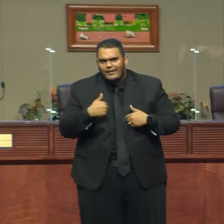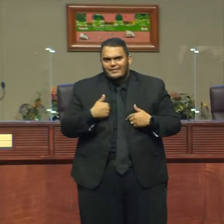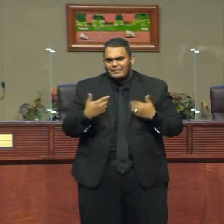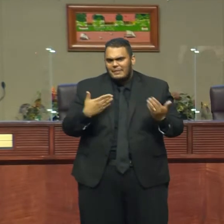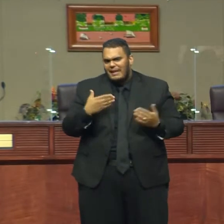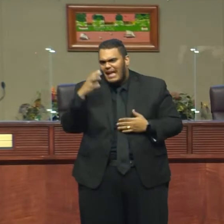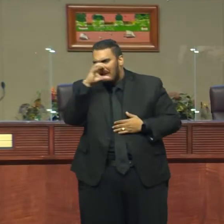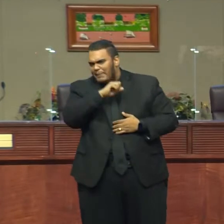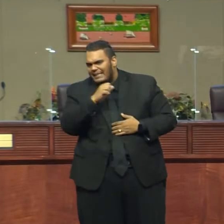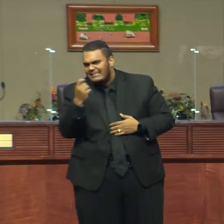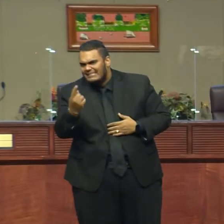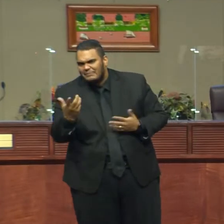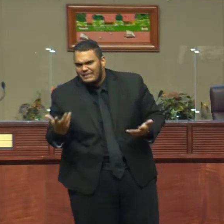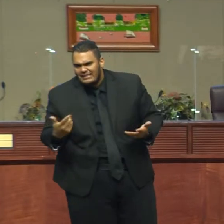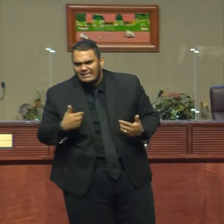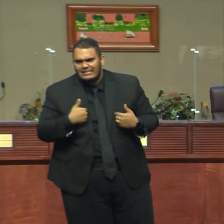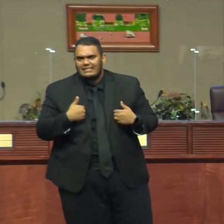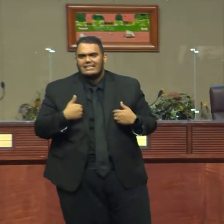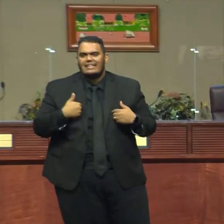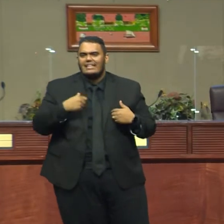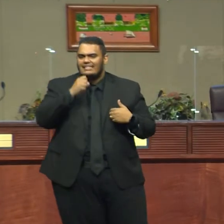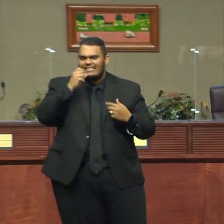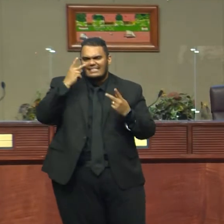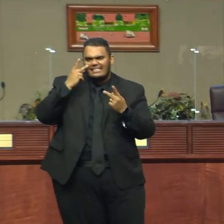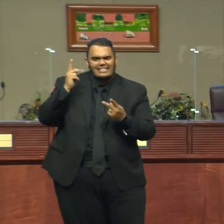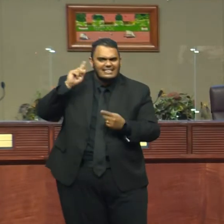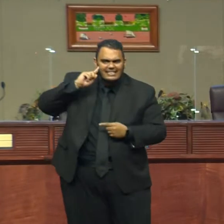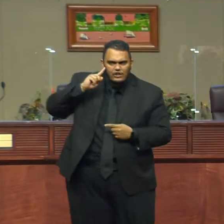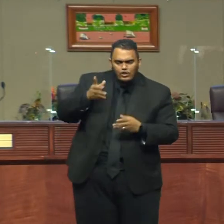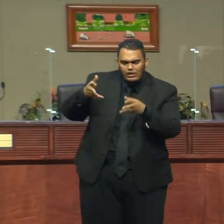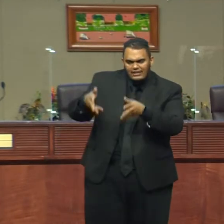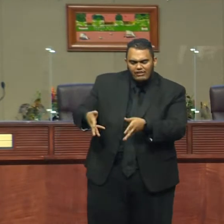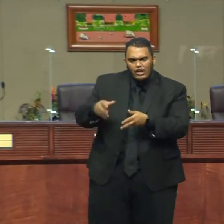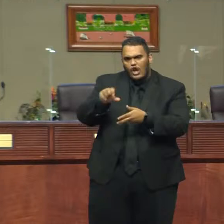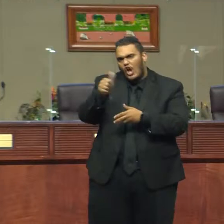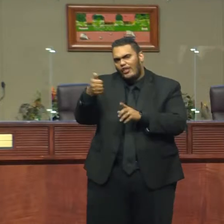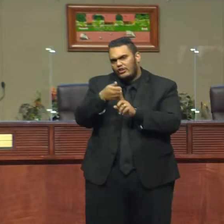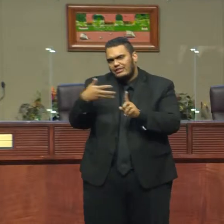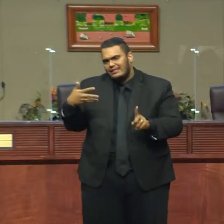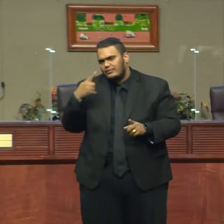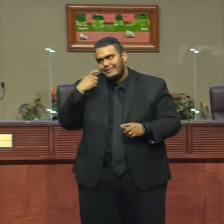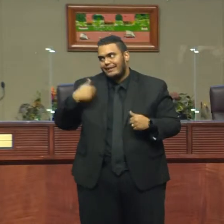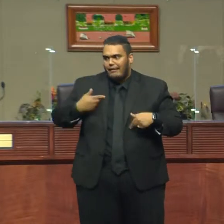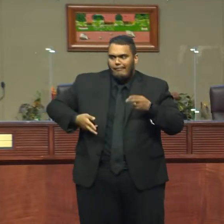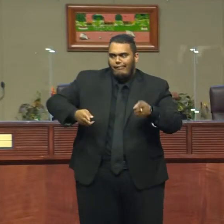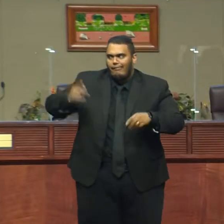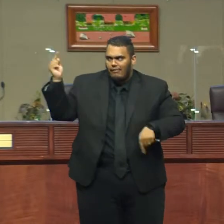the remainder of the specific details associated with it.